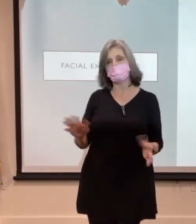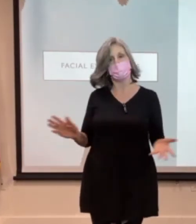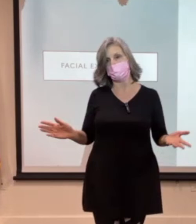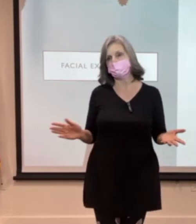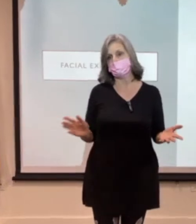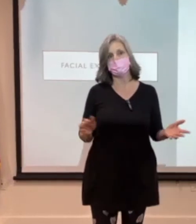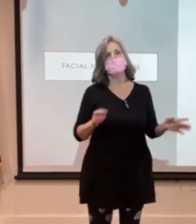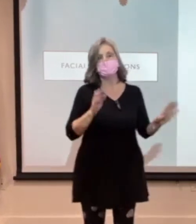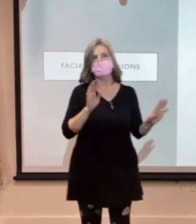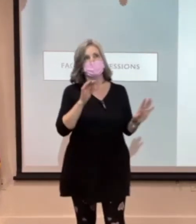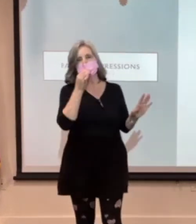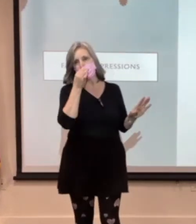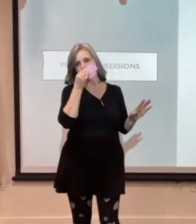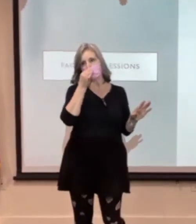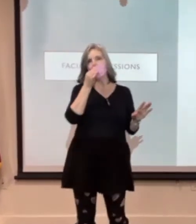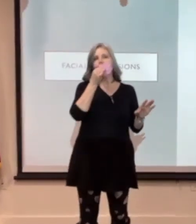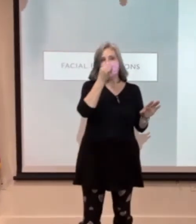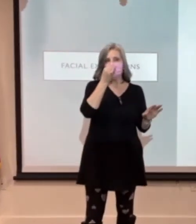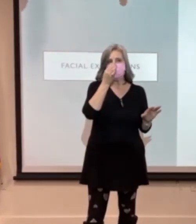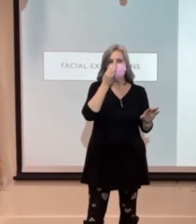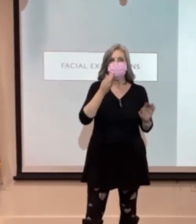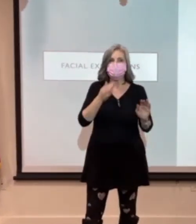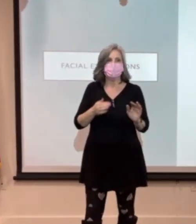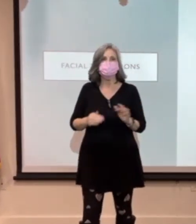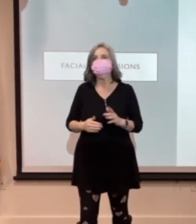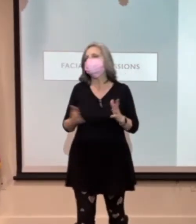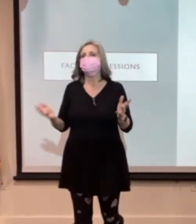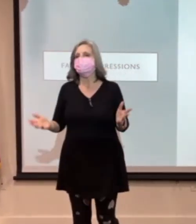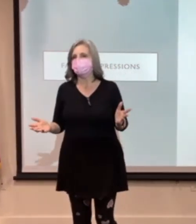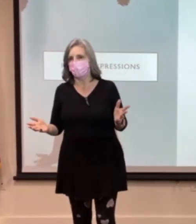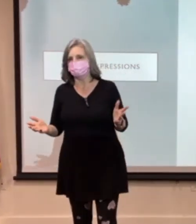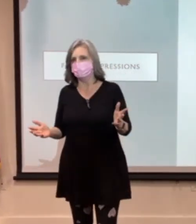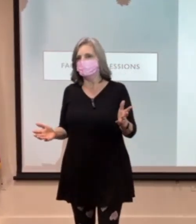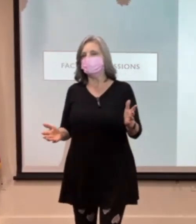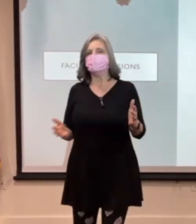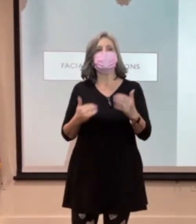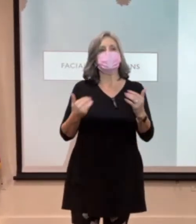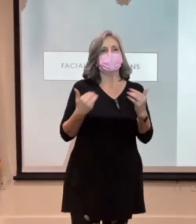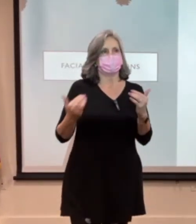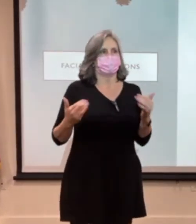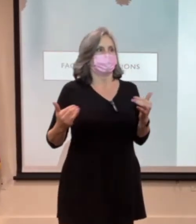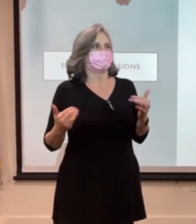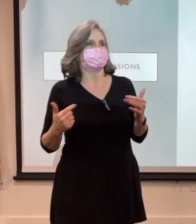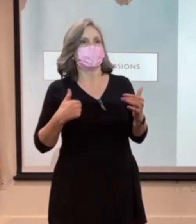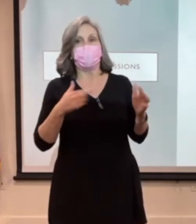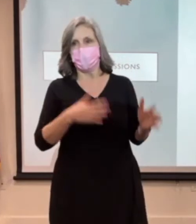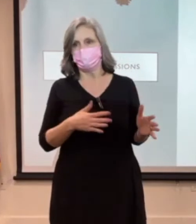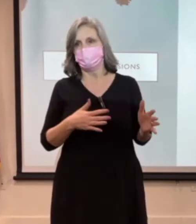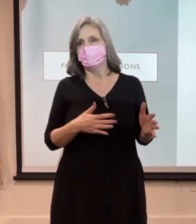I can't do it. He is amazing. And he basically says he just doesn't give up. He doesn't look at the world as I can't. He